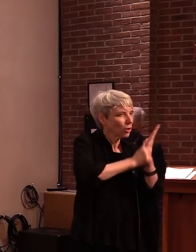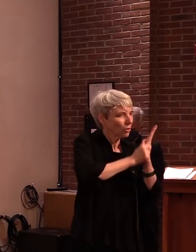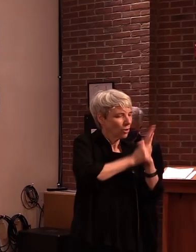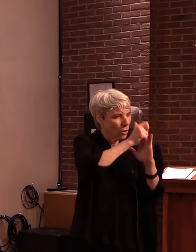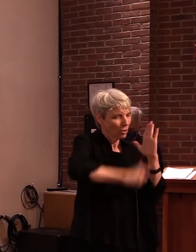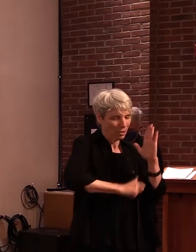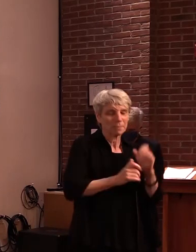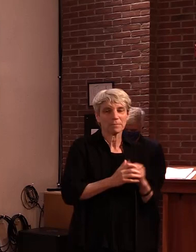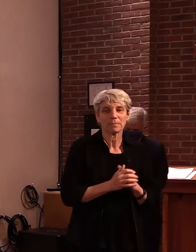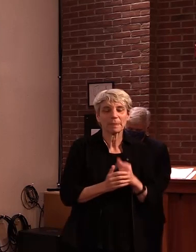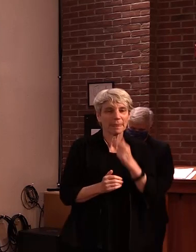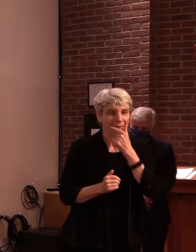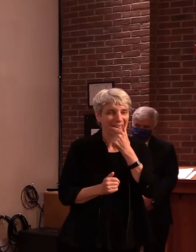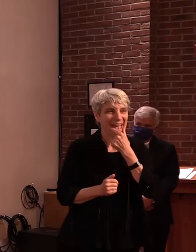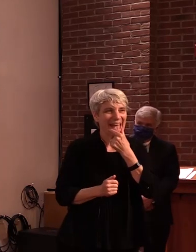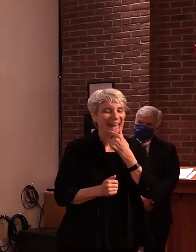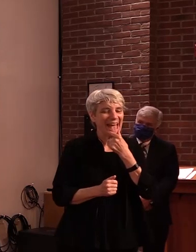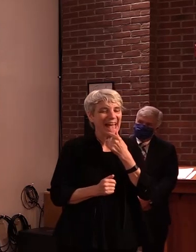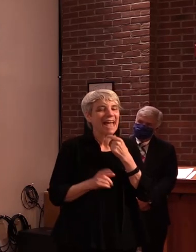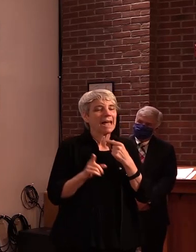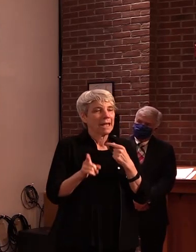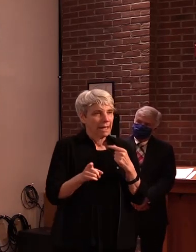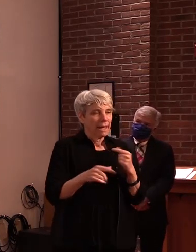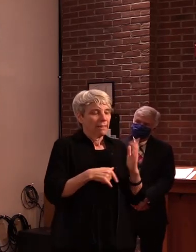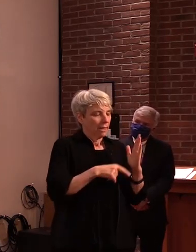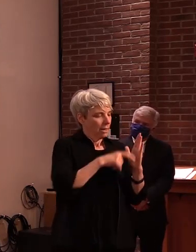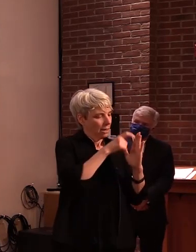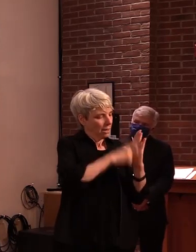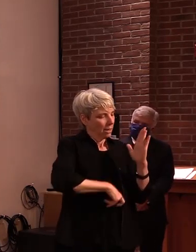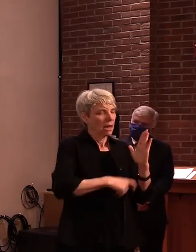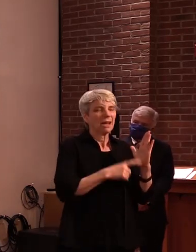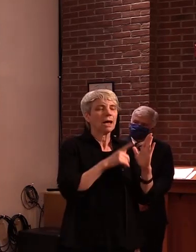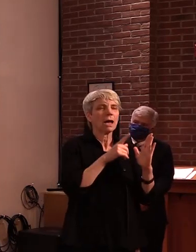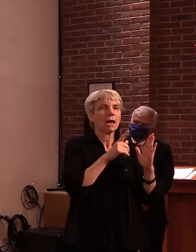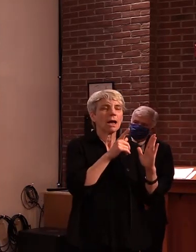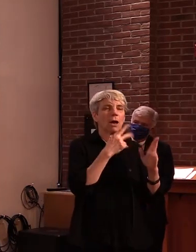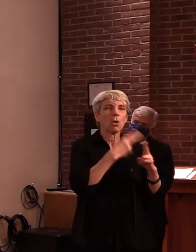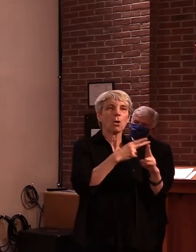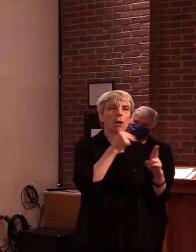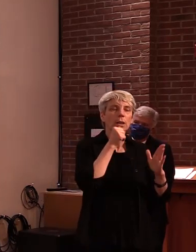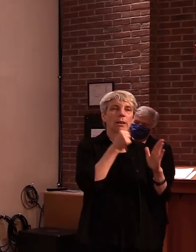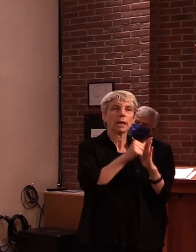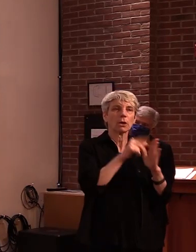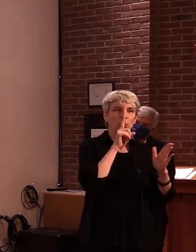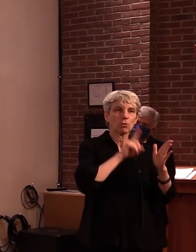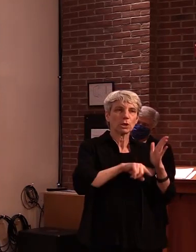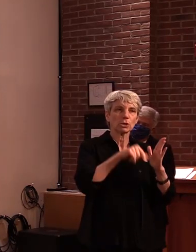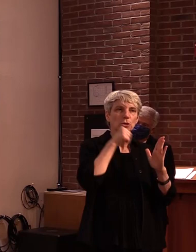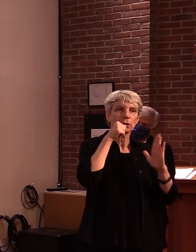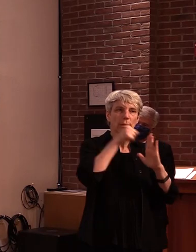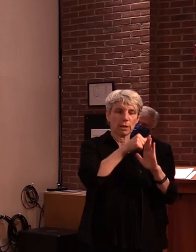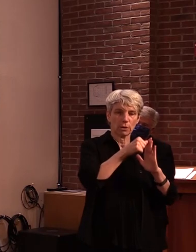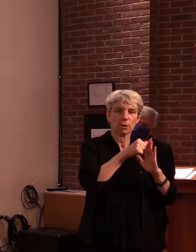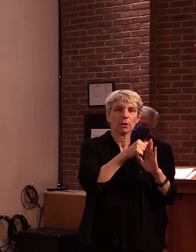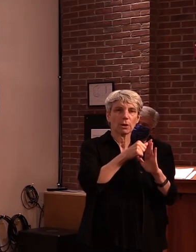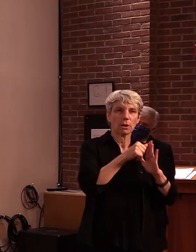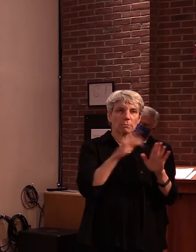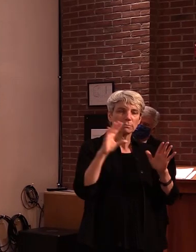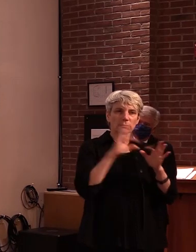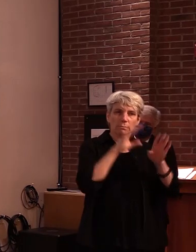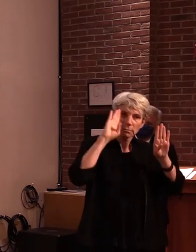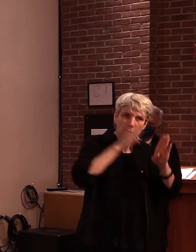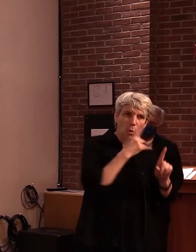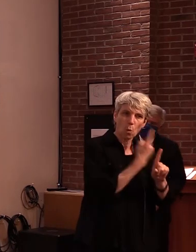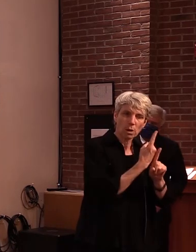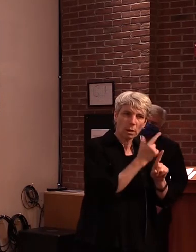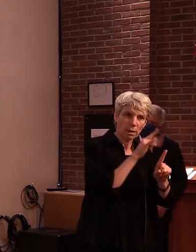That's pretty much, like you said, a research letter. It's more of a laboratory kind of study, but it looked at very